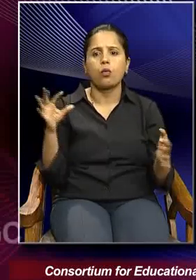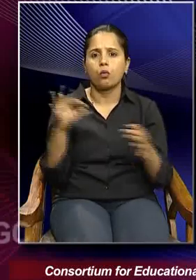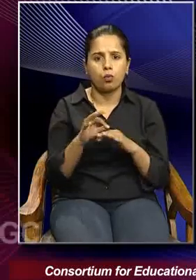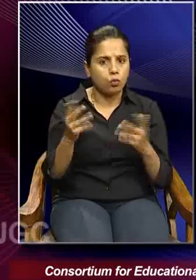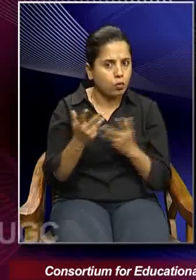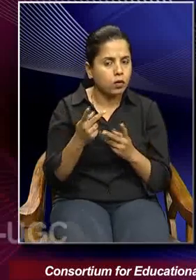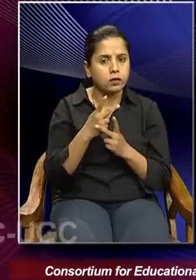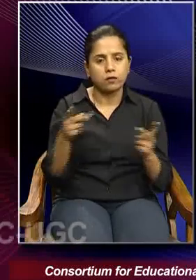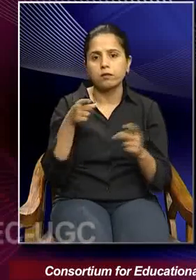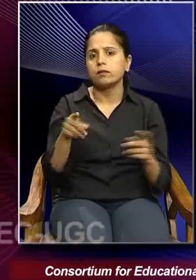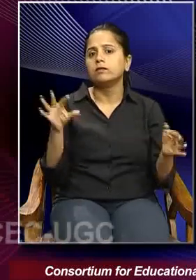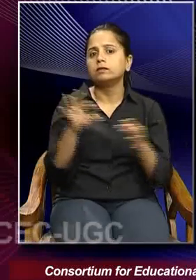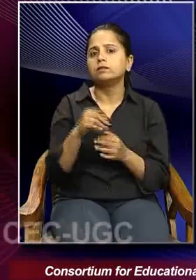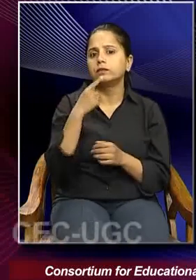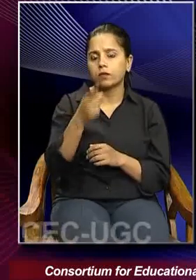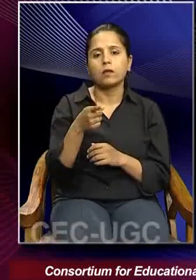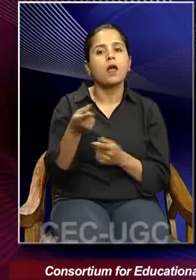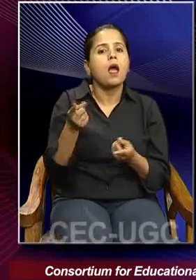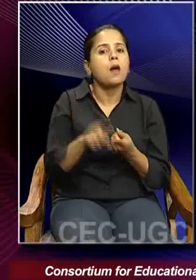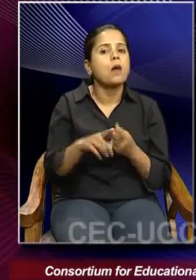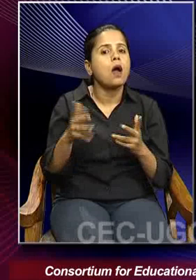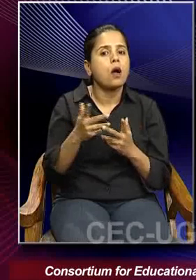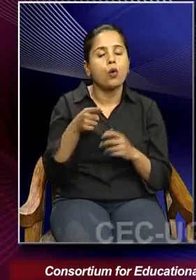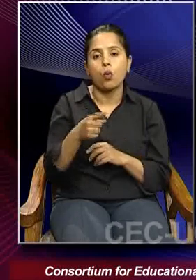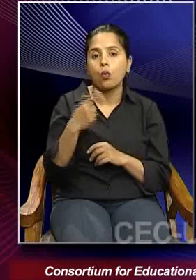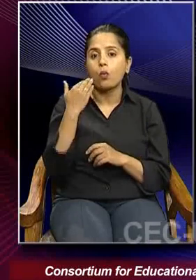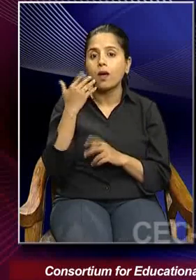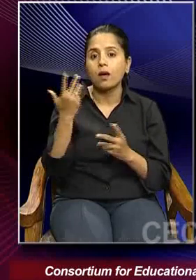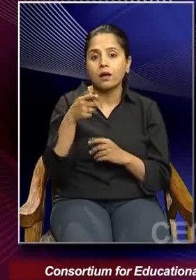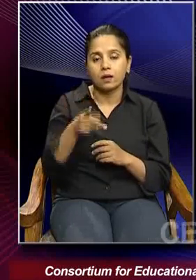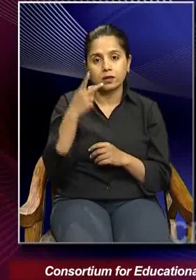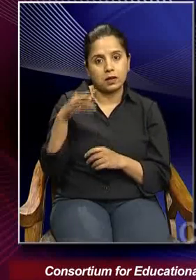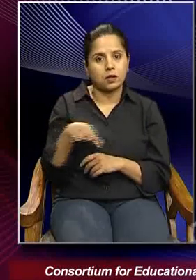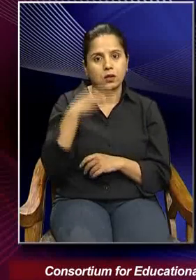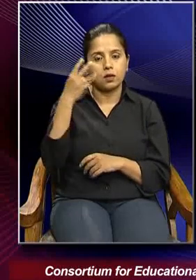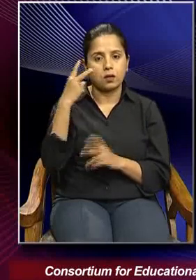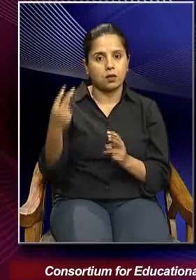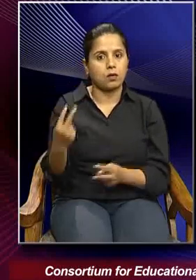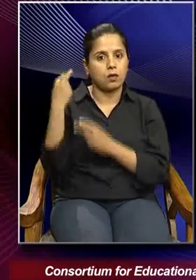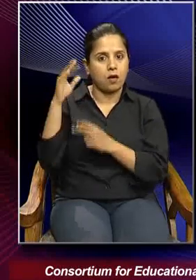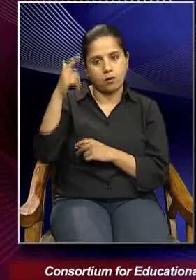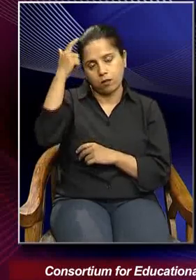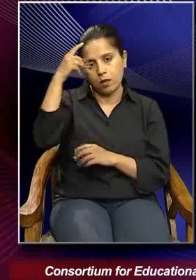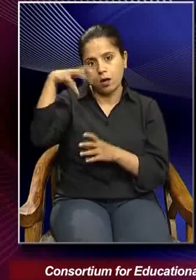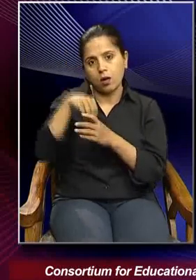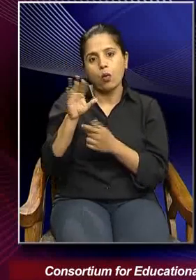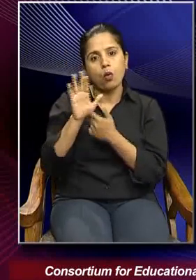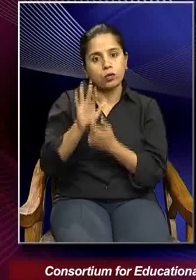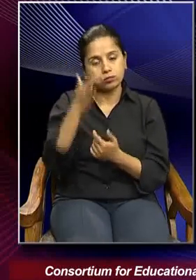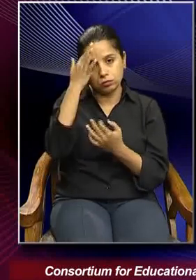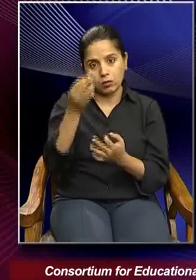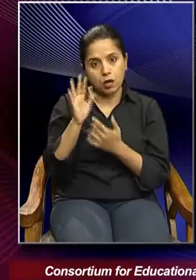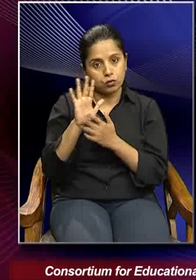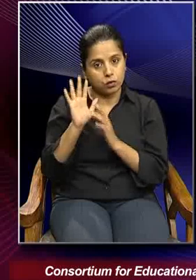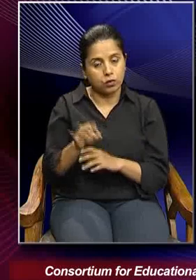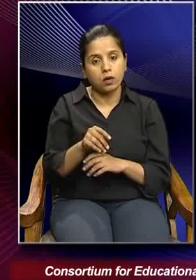place? This contact will happen only when Purush is reflected in the Buddhi or the intellect